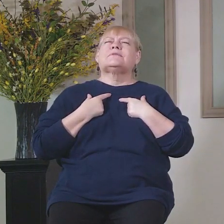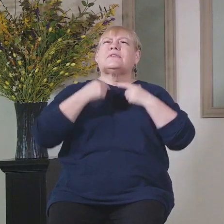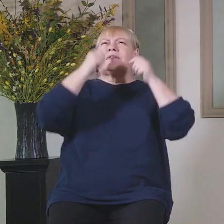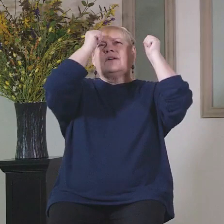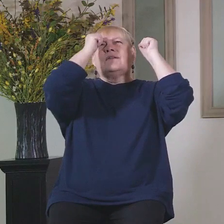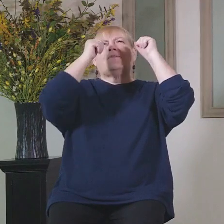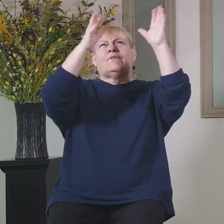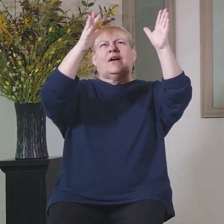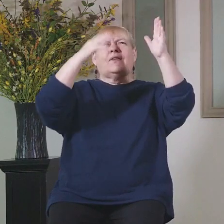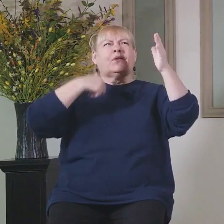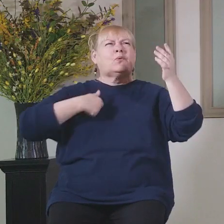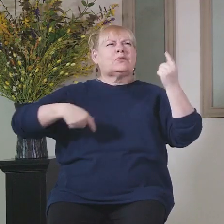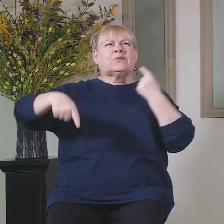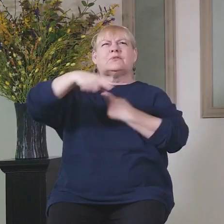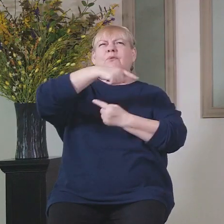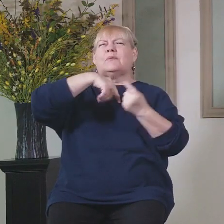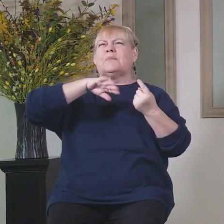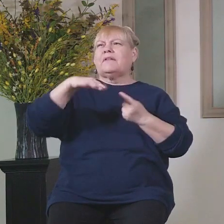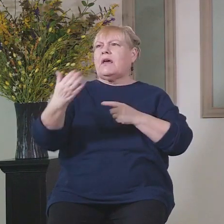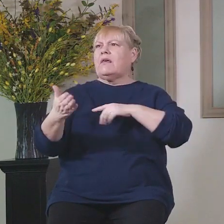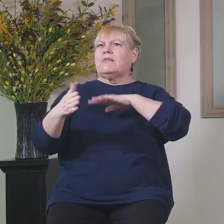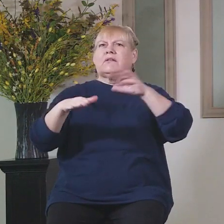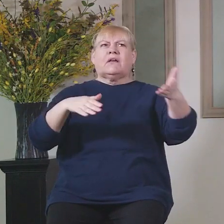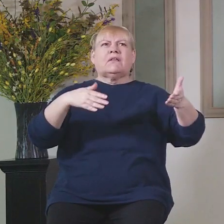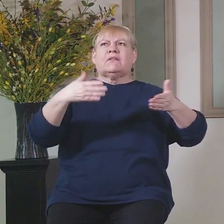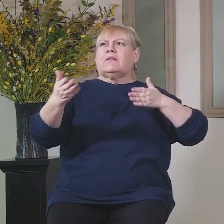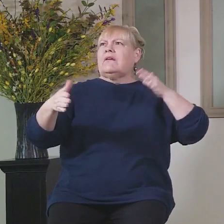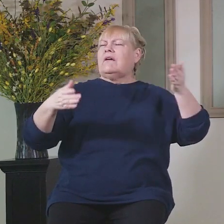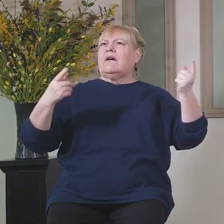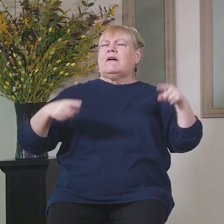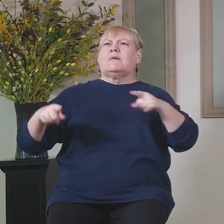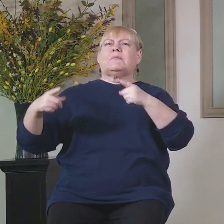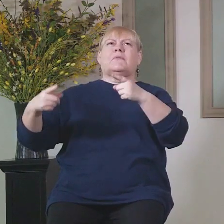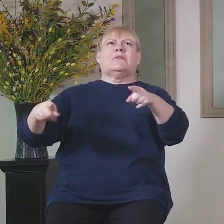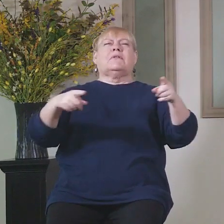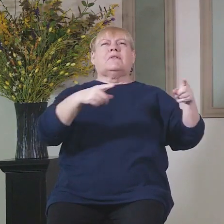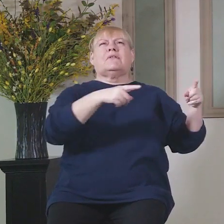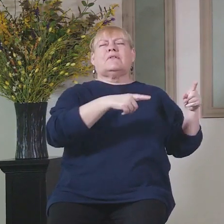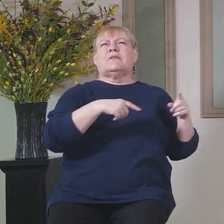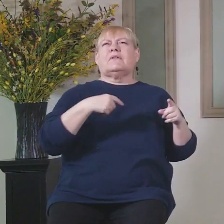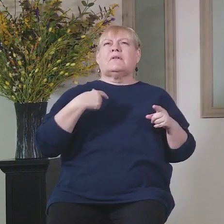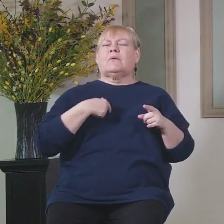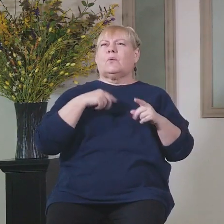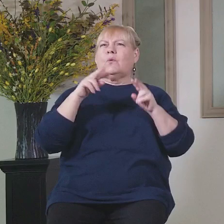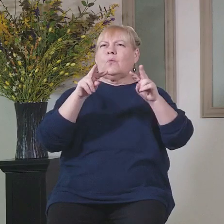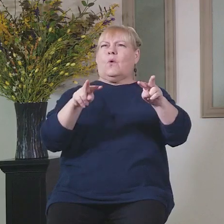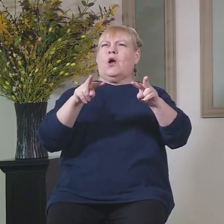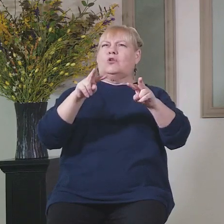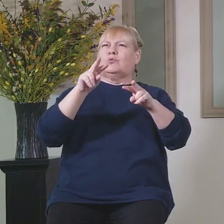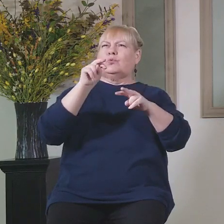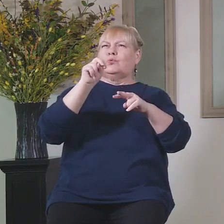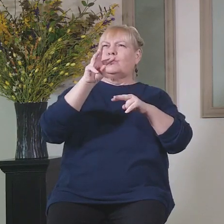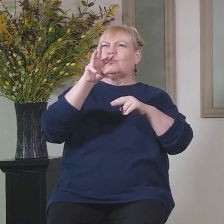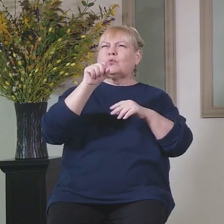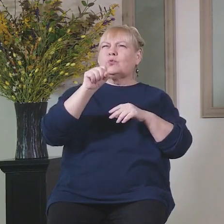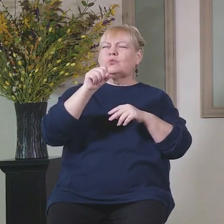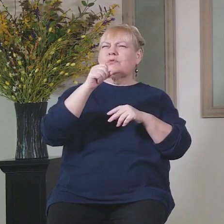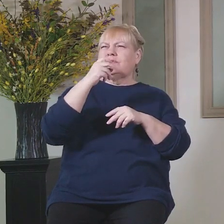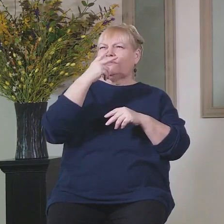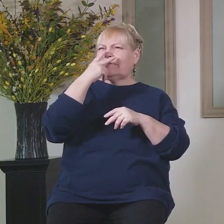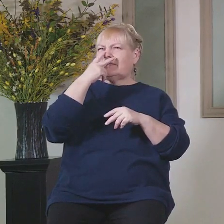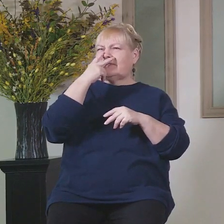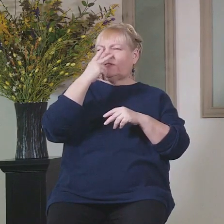Father, we are surrounded by death on every side. We turn on the evening news and hear about people who are